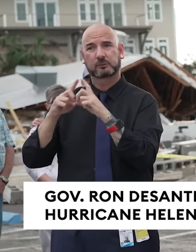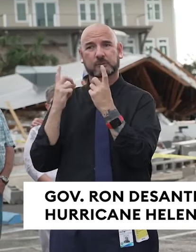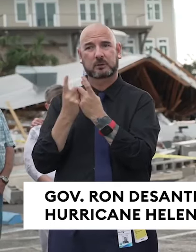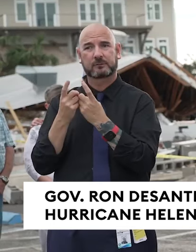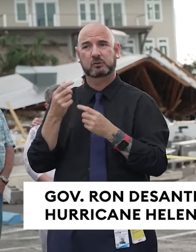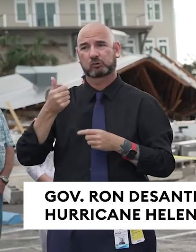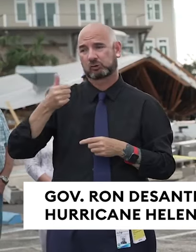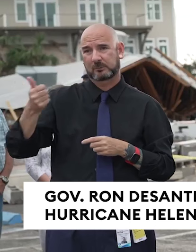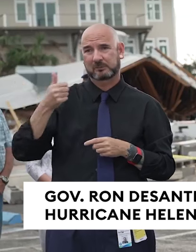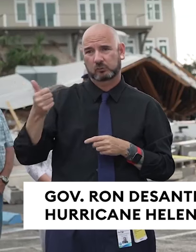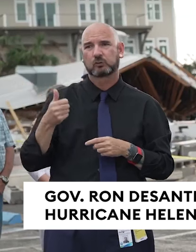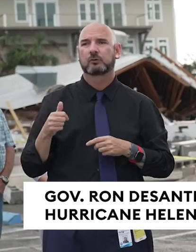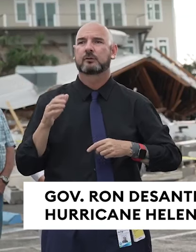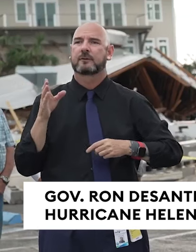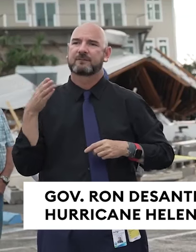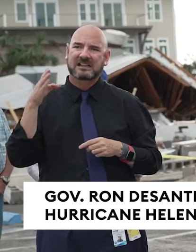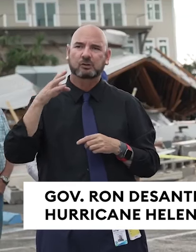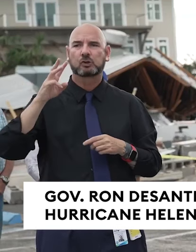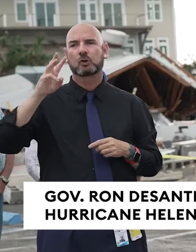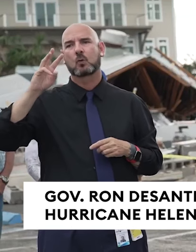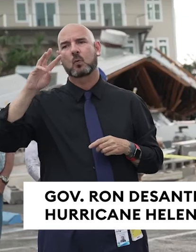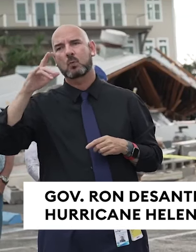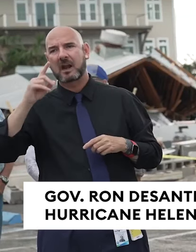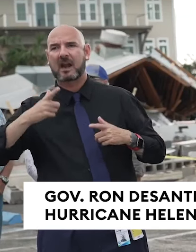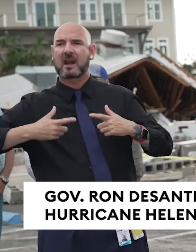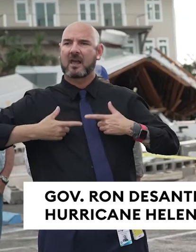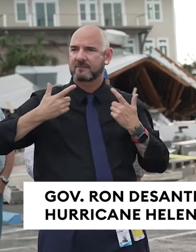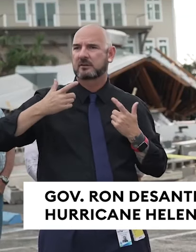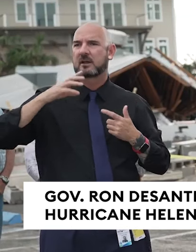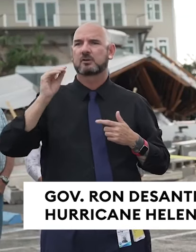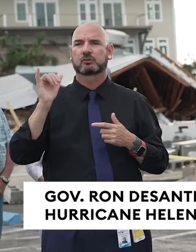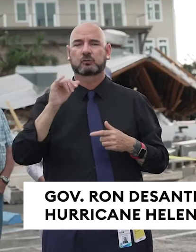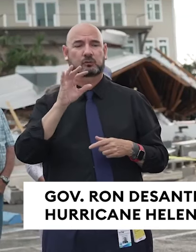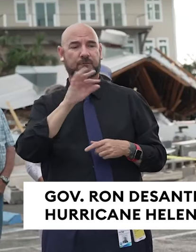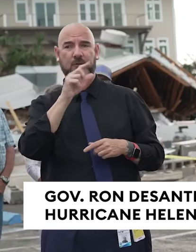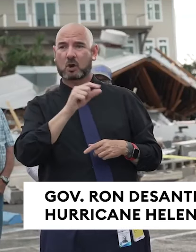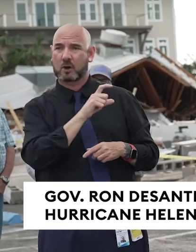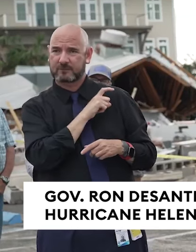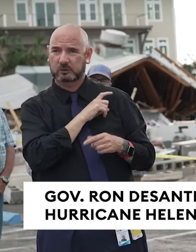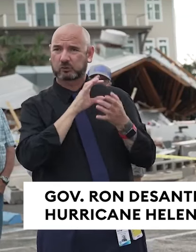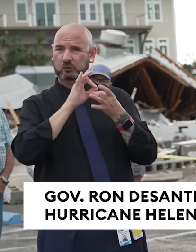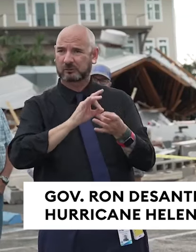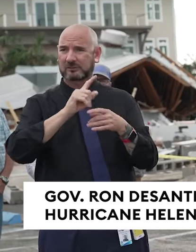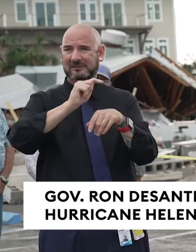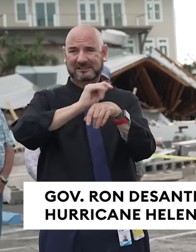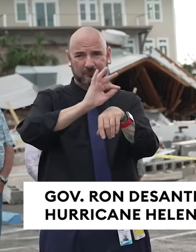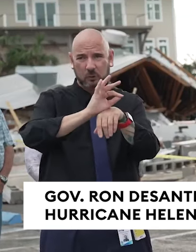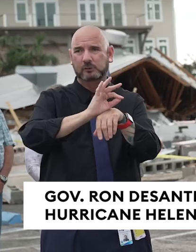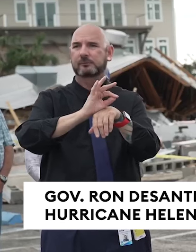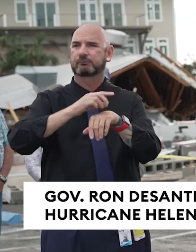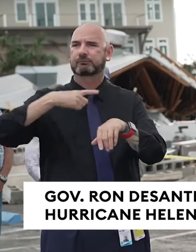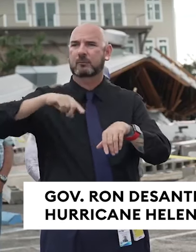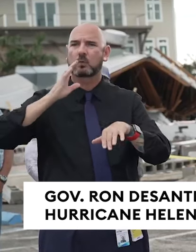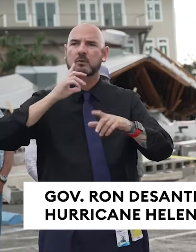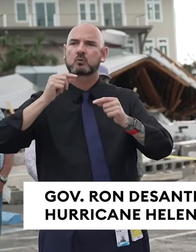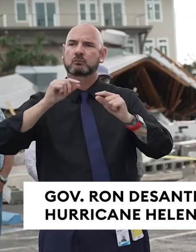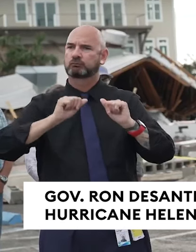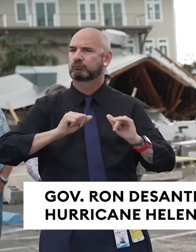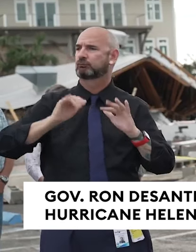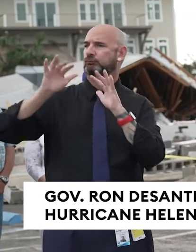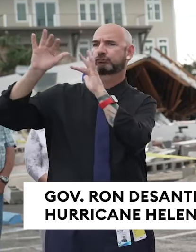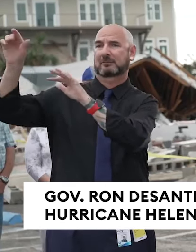Fish and Wildlife Commission, and Florida Law Enforcement Coordination Task Force to go up and to